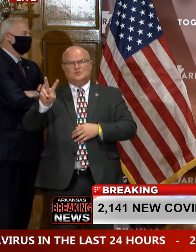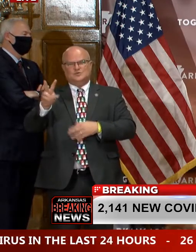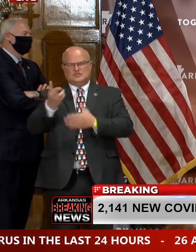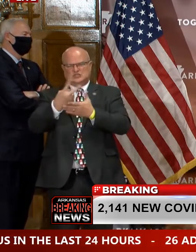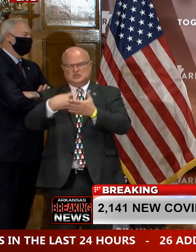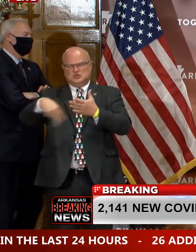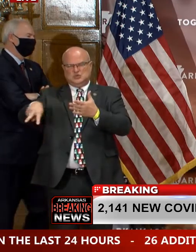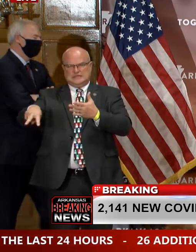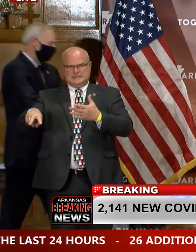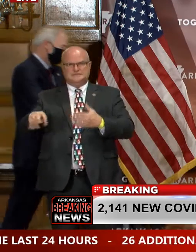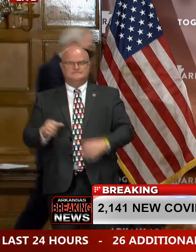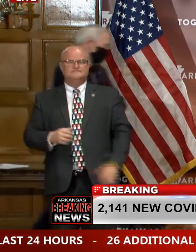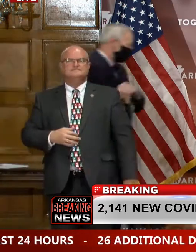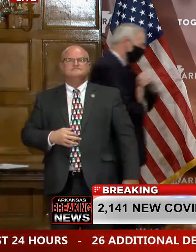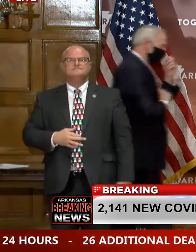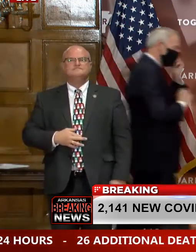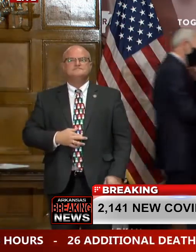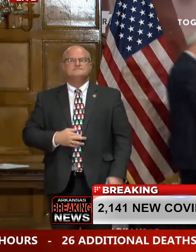at the latest.